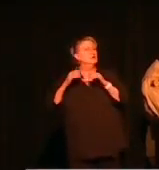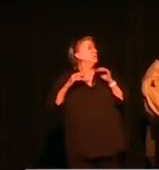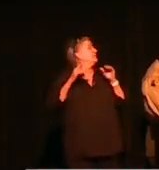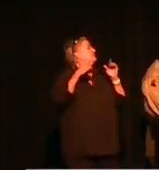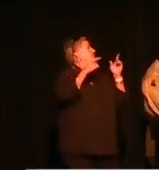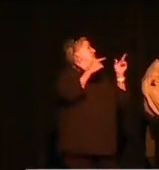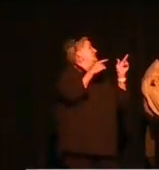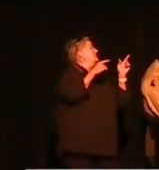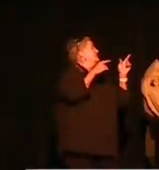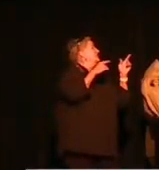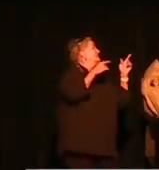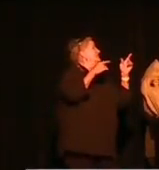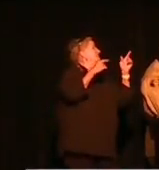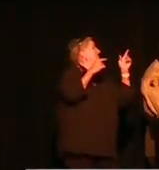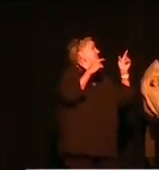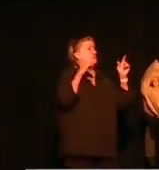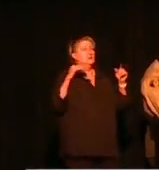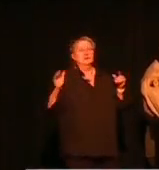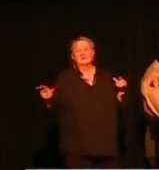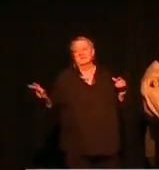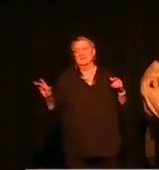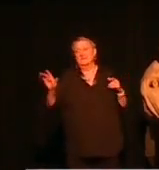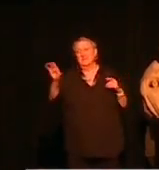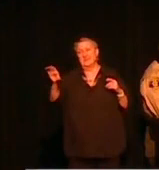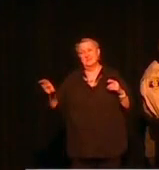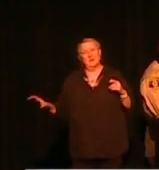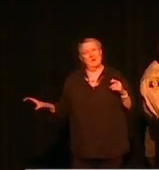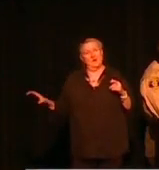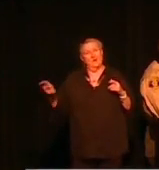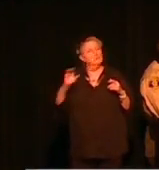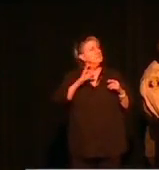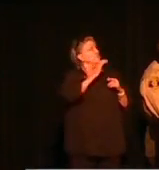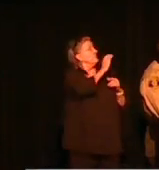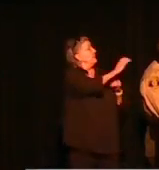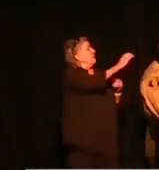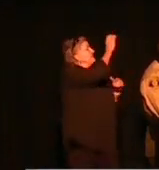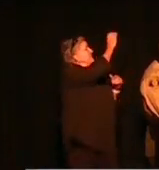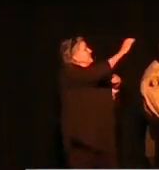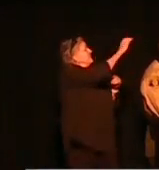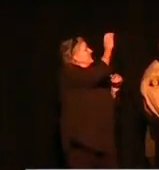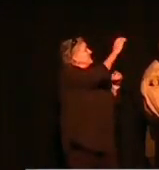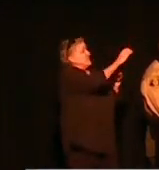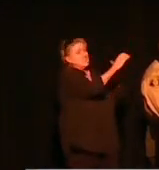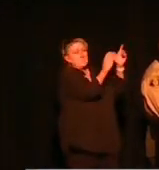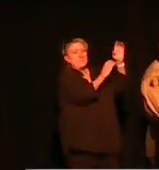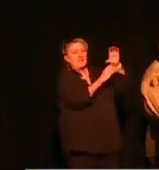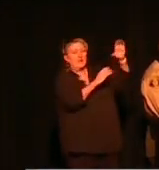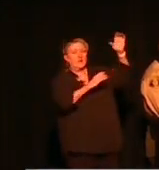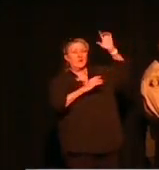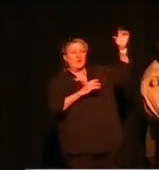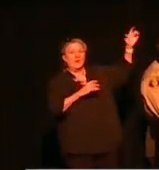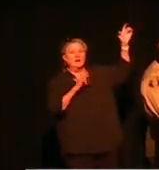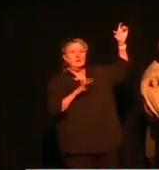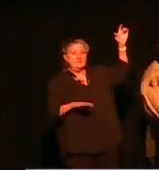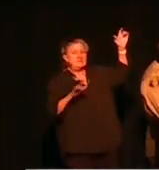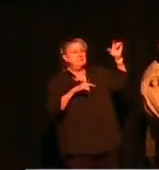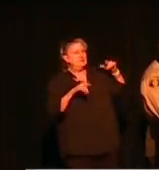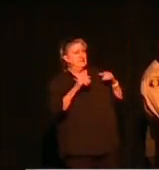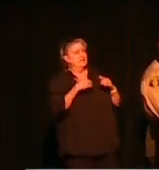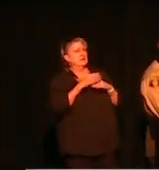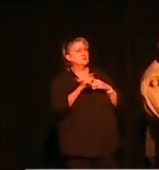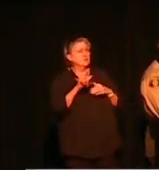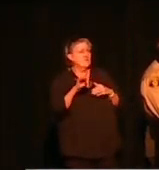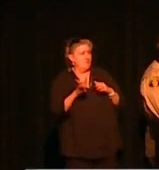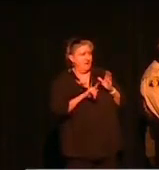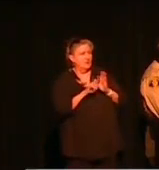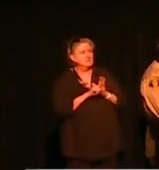here. And these areas in particular, over the next 24 hours, need to be very, if